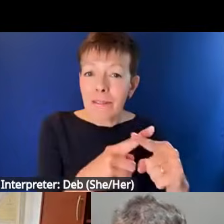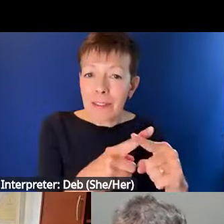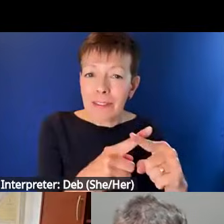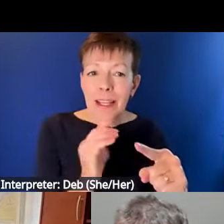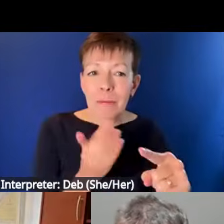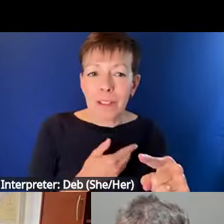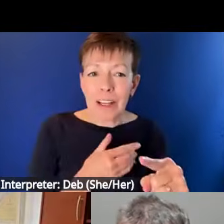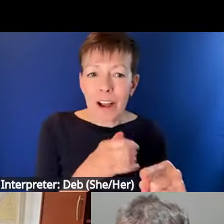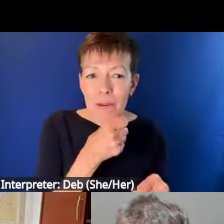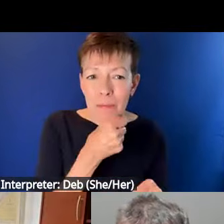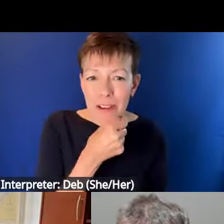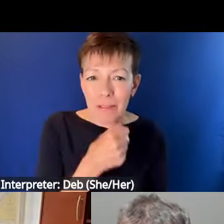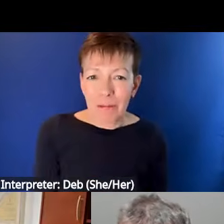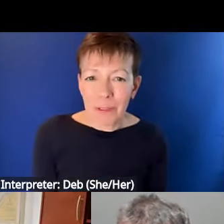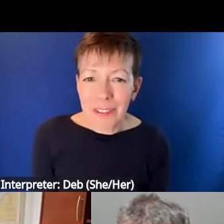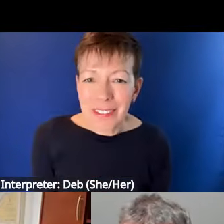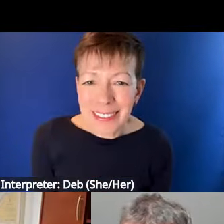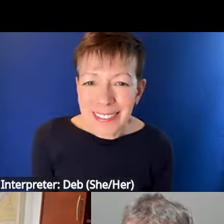we can start the last one.